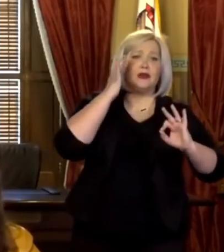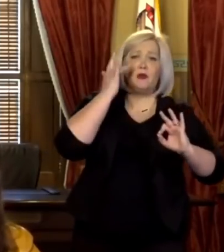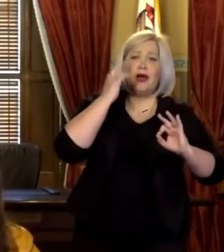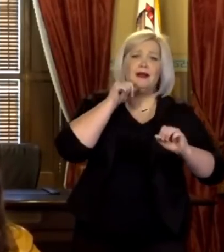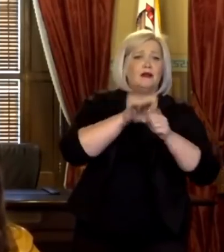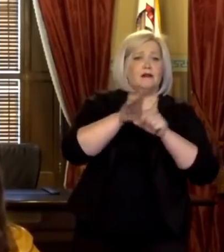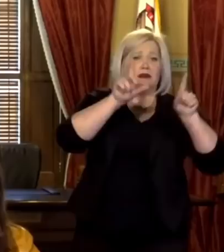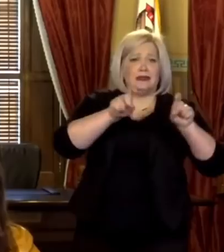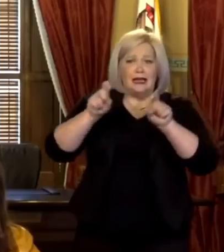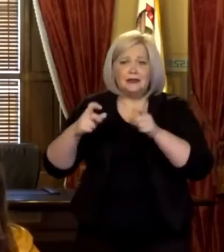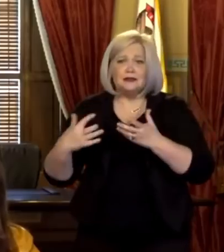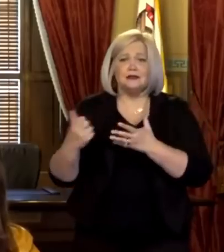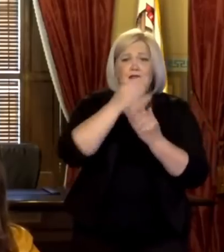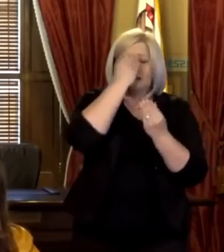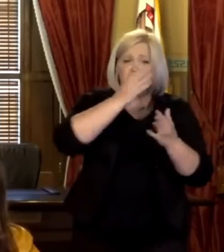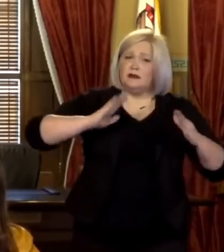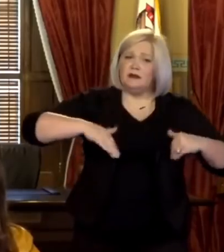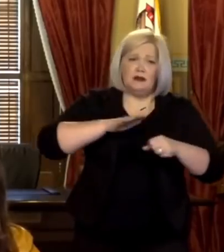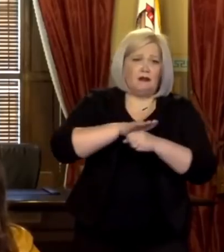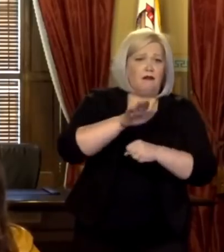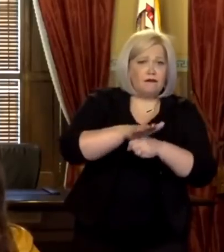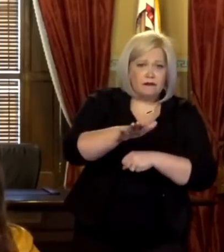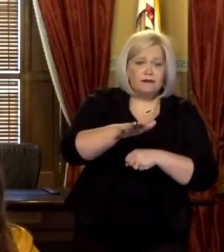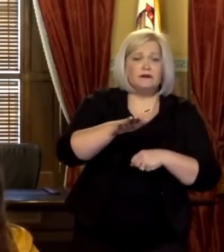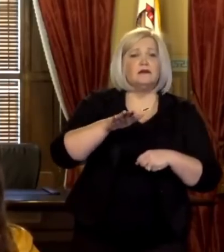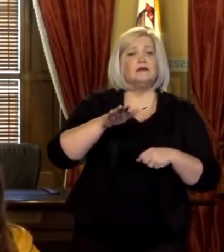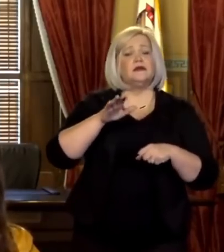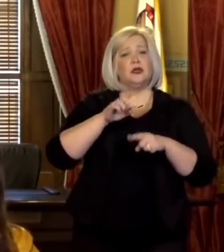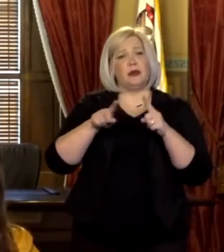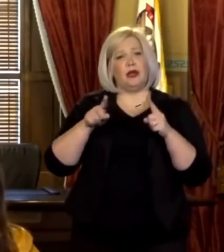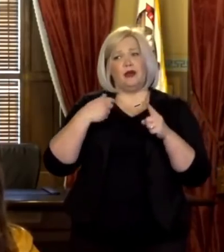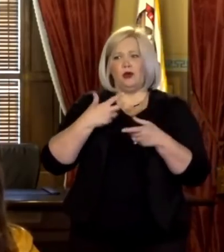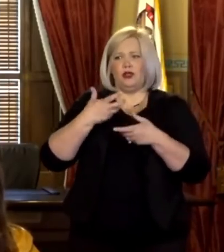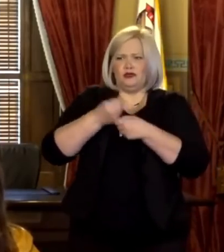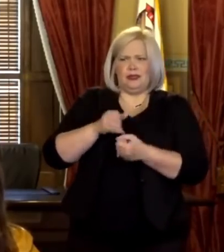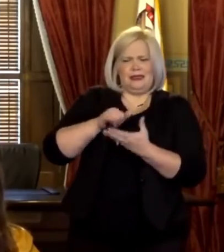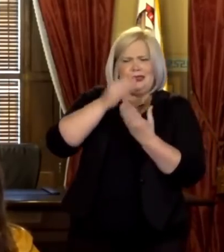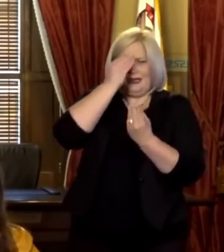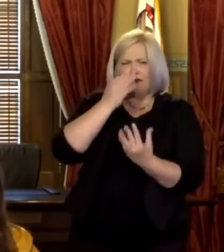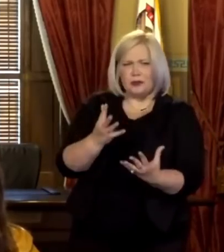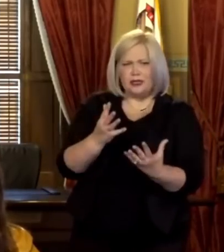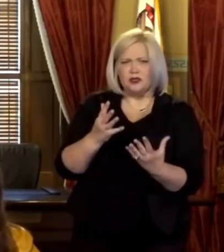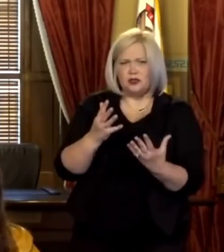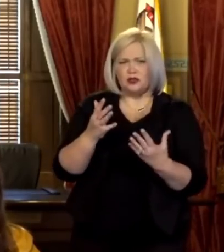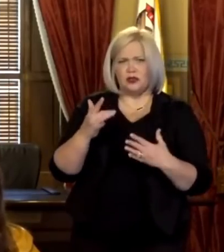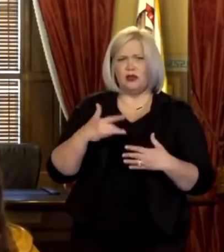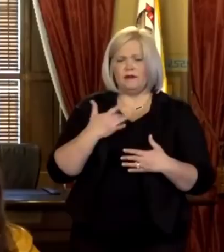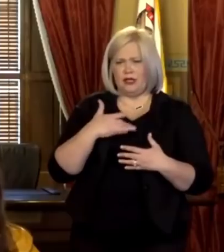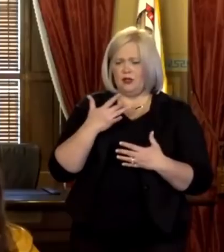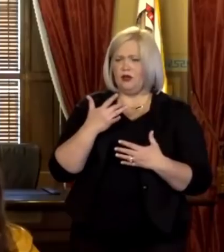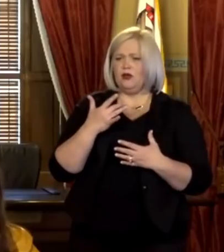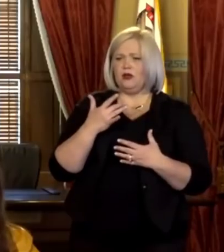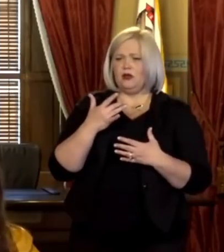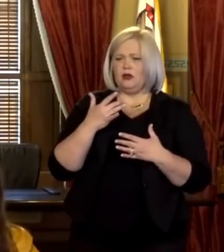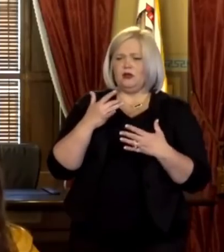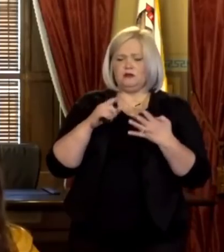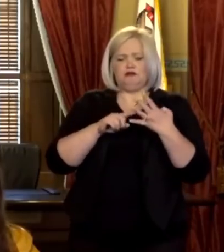issues and the data collection, but that is what we're working off of, and we anticipate that the peak is end of